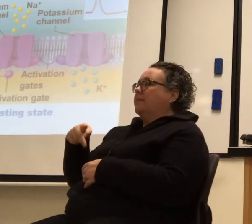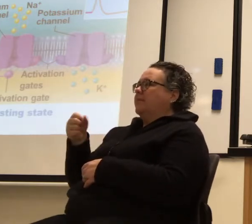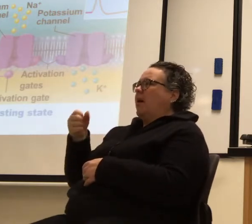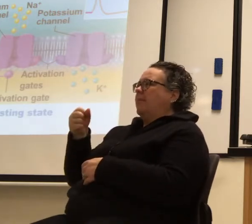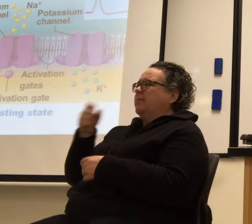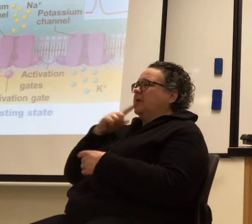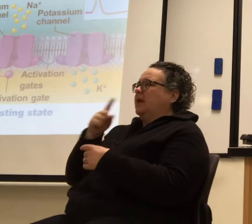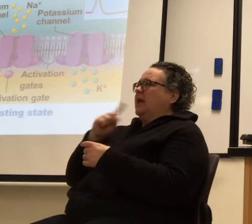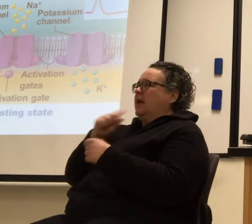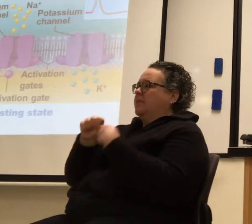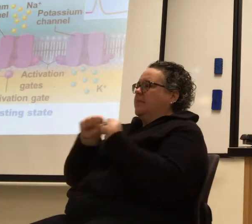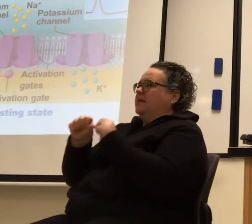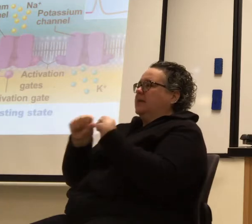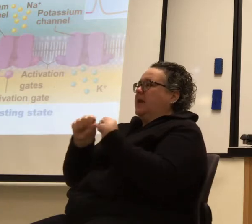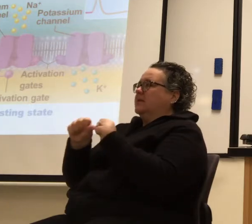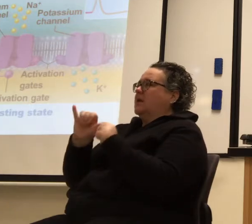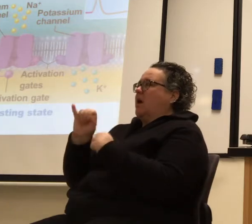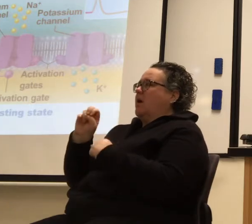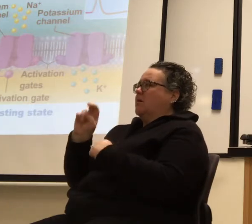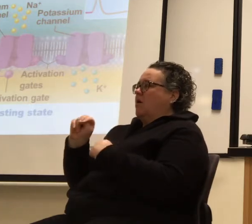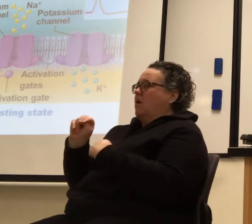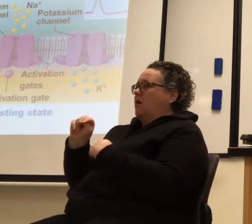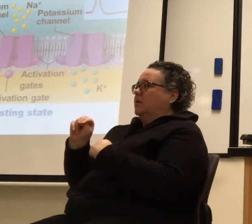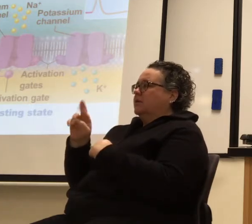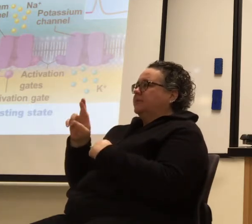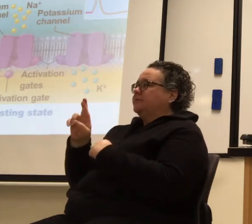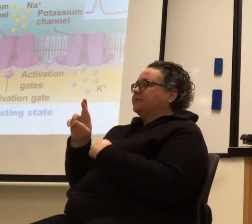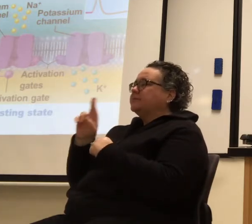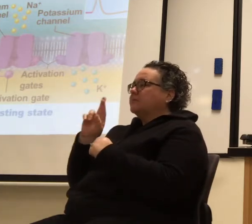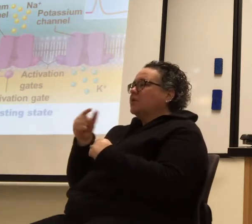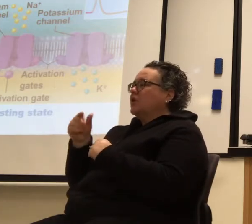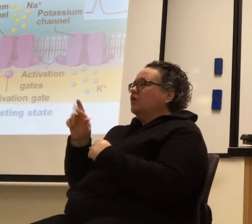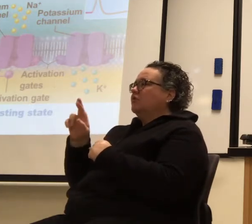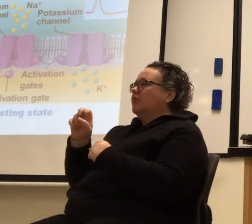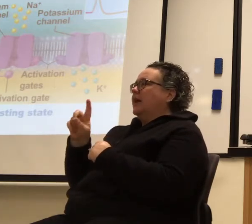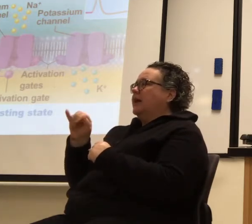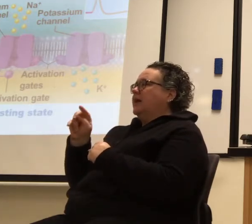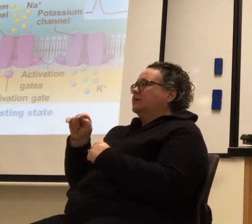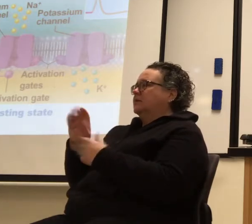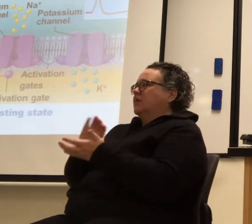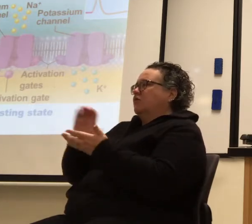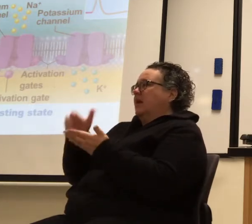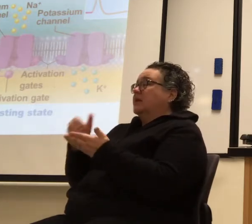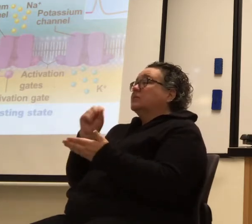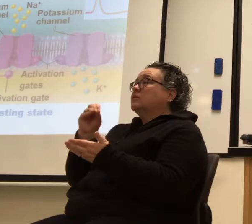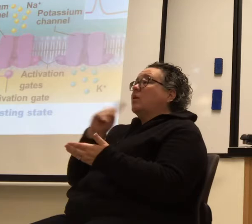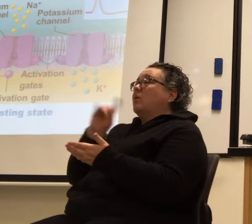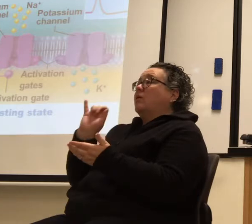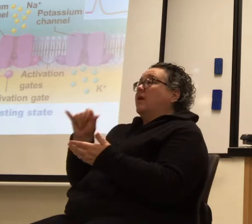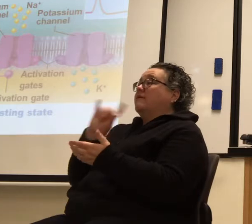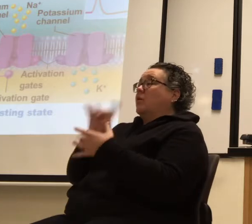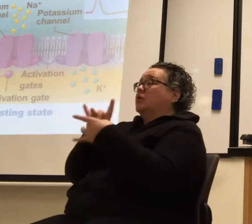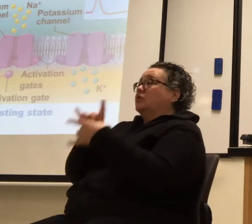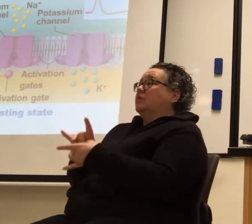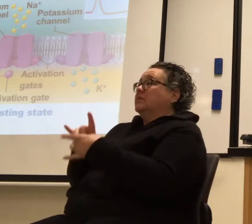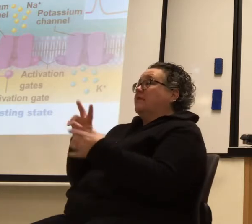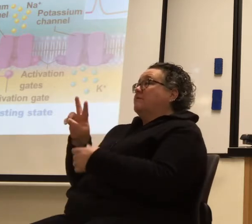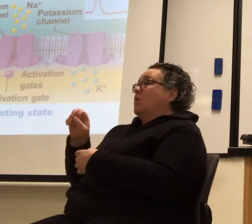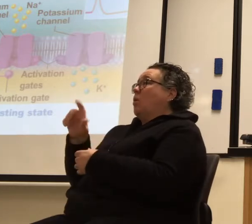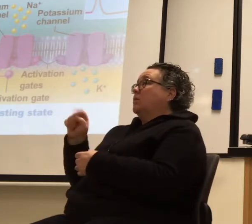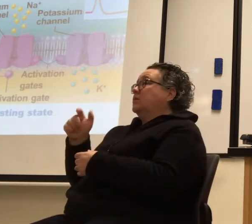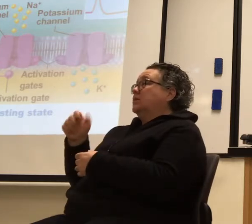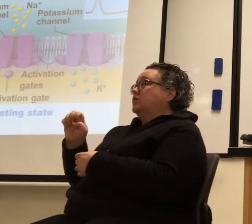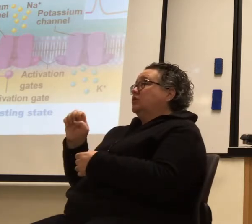ionic gradients so you can maintain a resting membrane potential of negative 70. So in terms of the voltage-gated channels in the